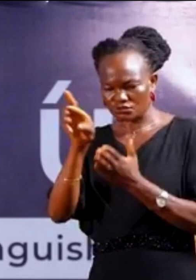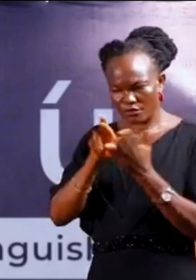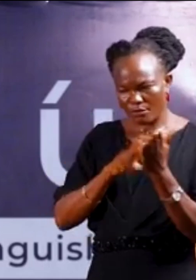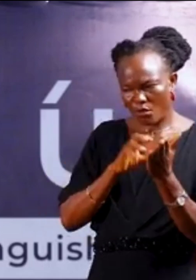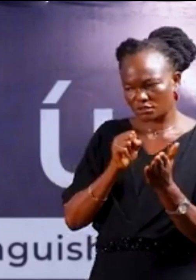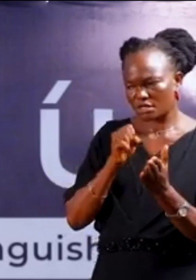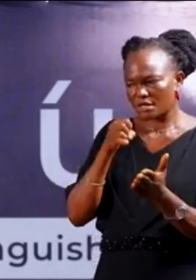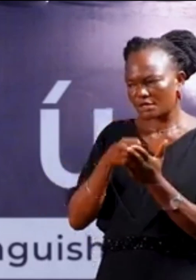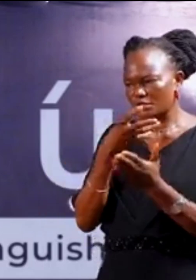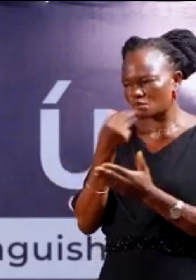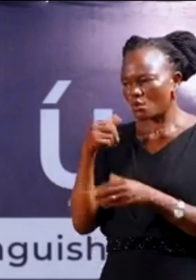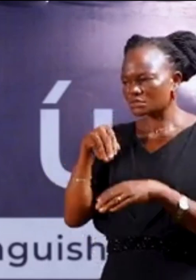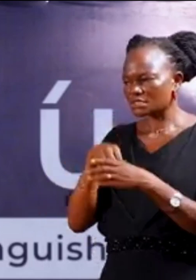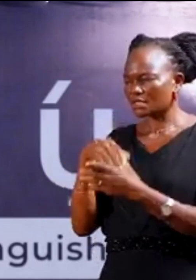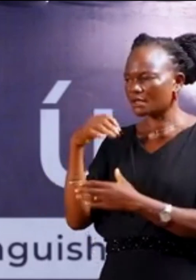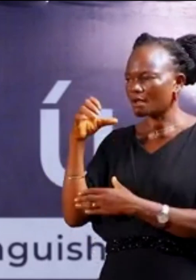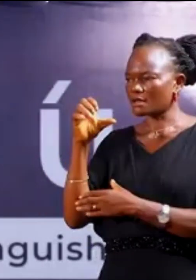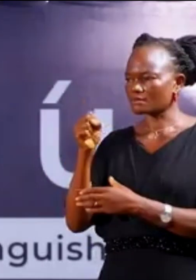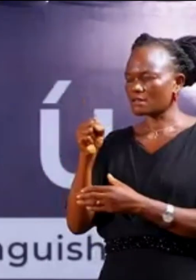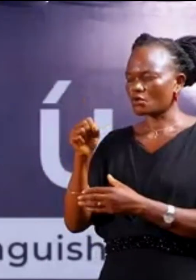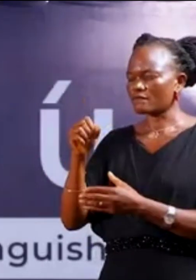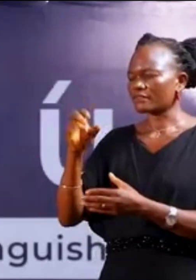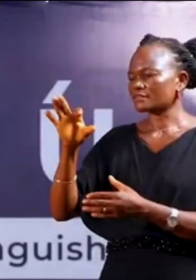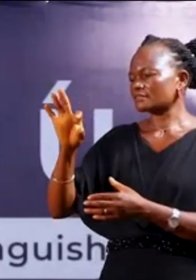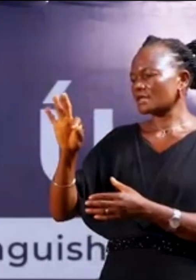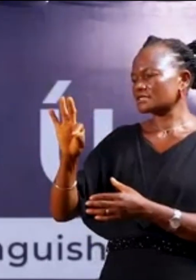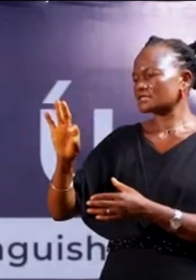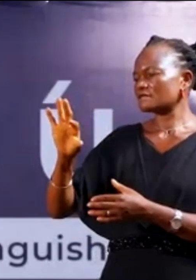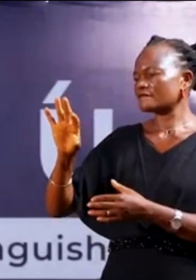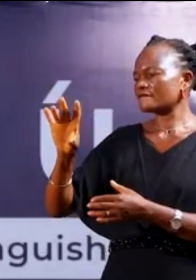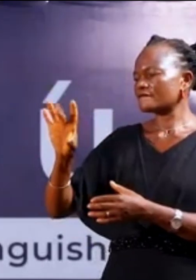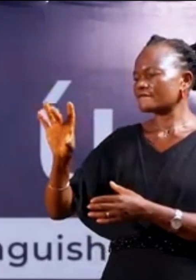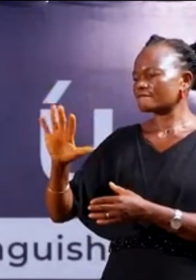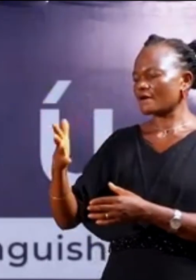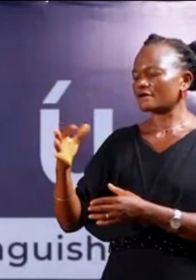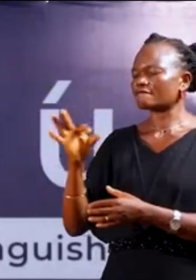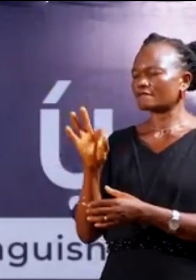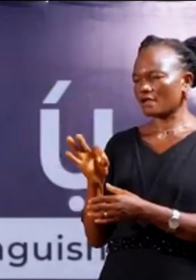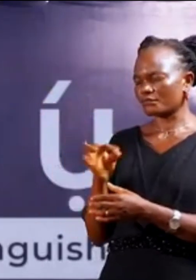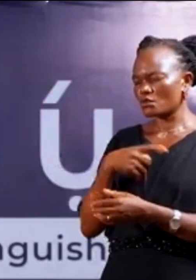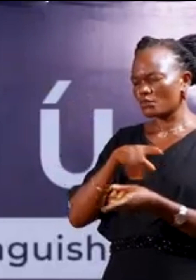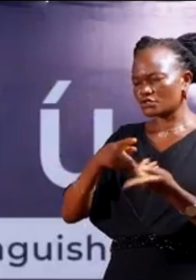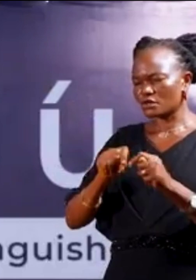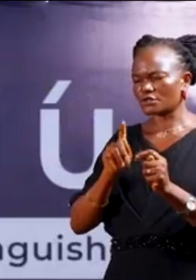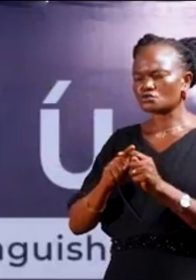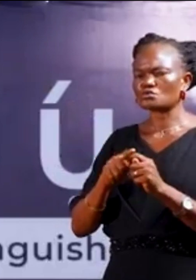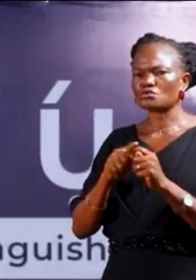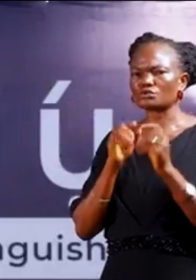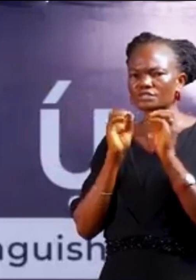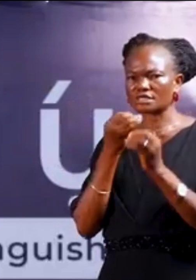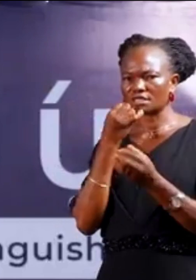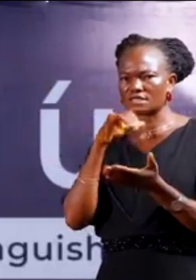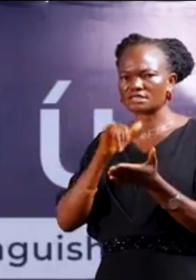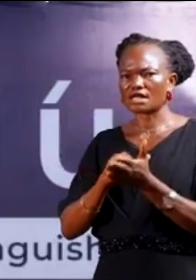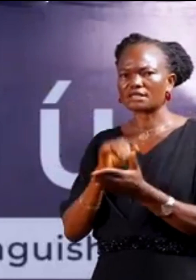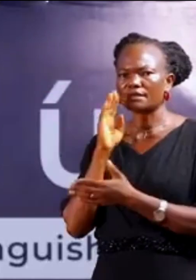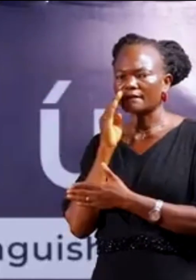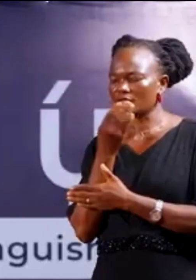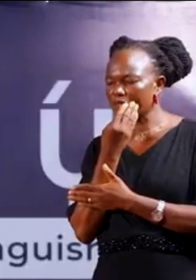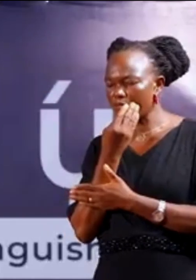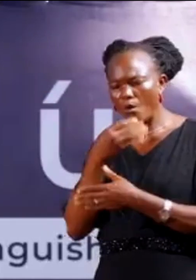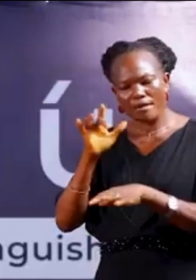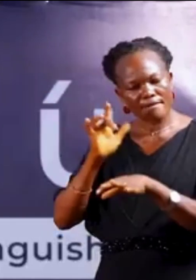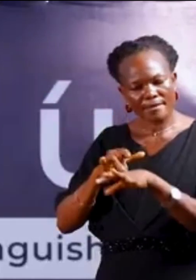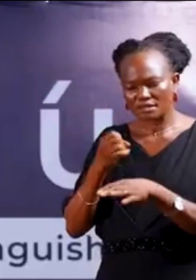reports? It was in the aftermath of the 1929 Women's Revolt. What I'm trying to emphasize is that the Igbo impact was not